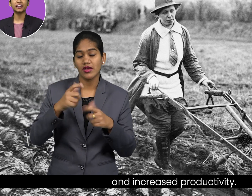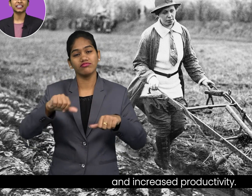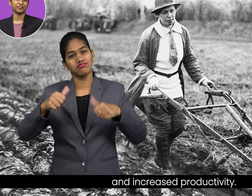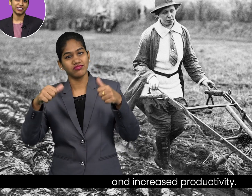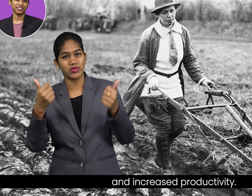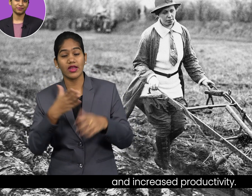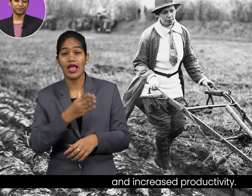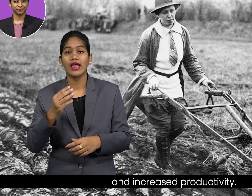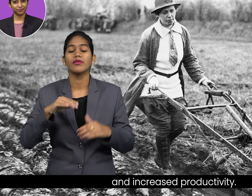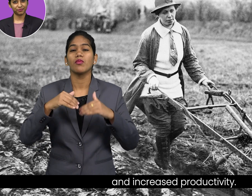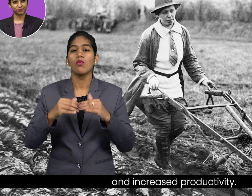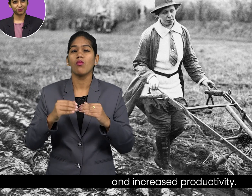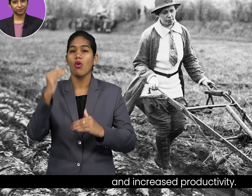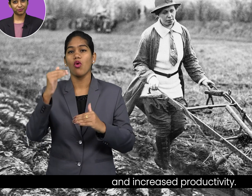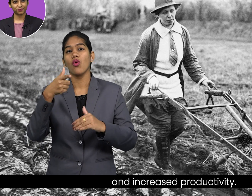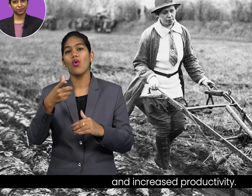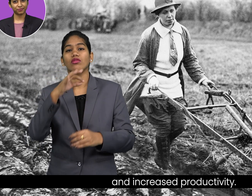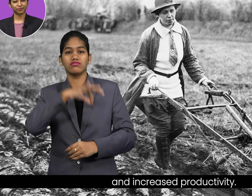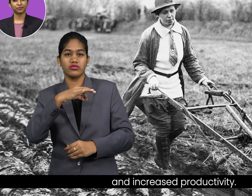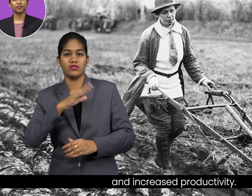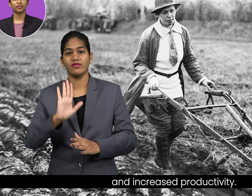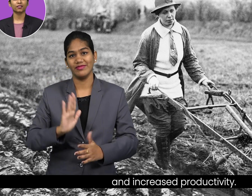increased productivity.